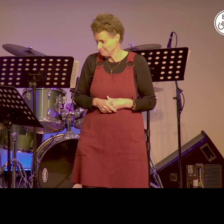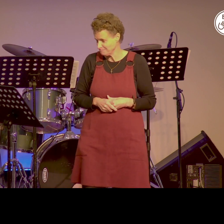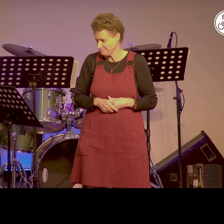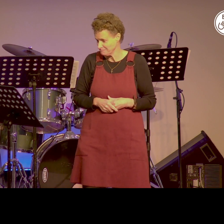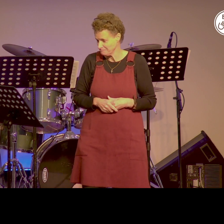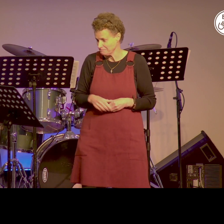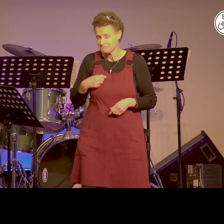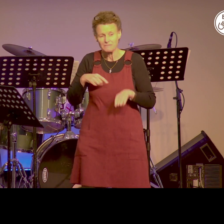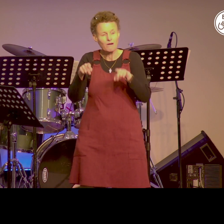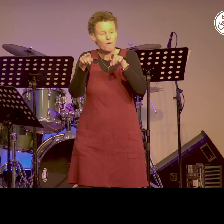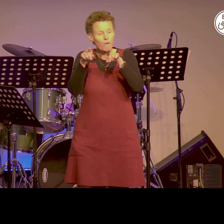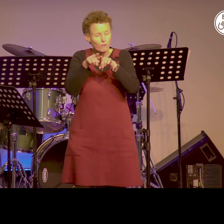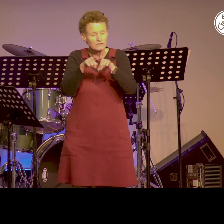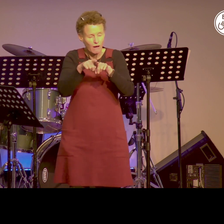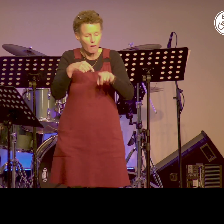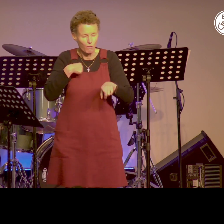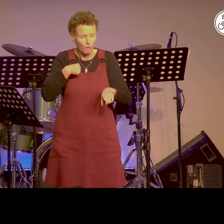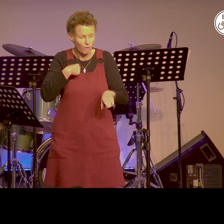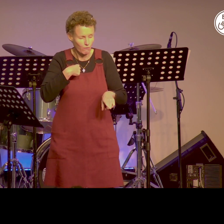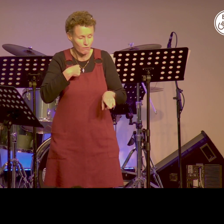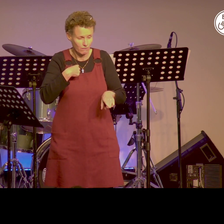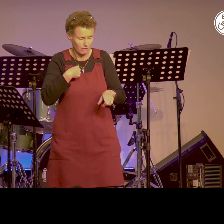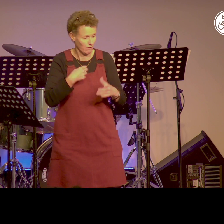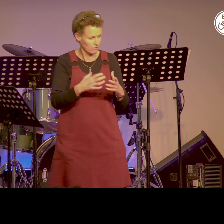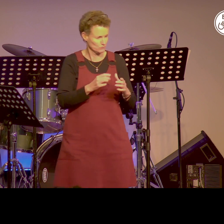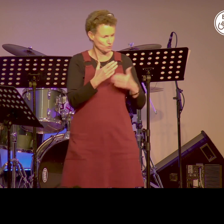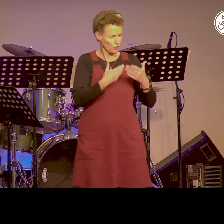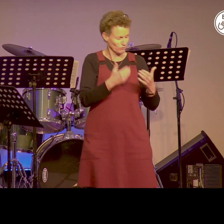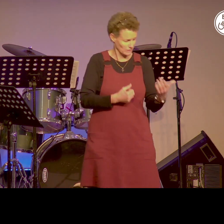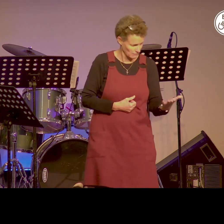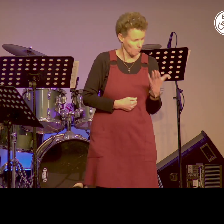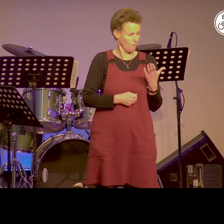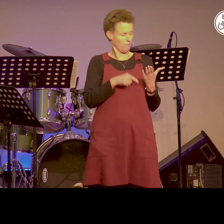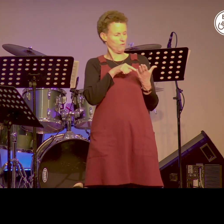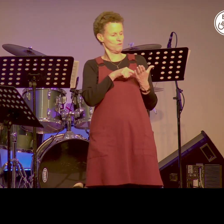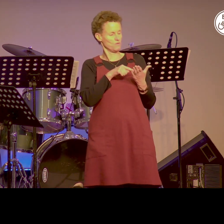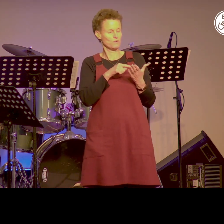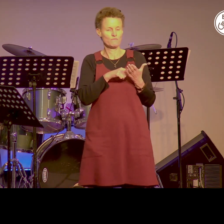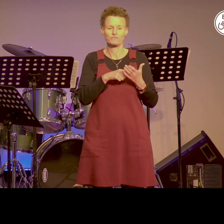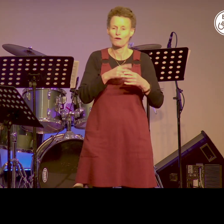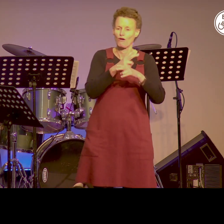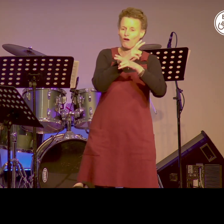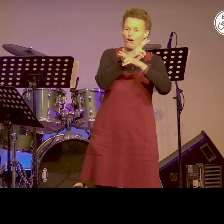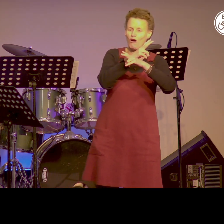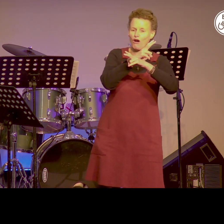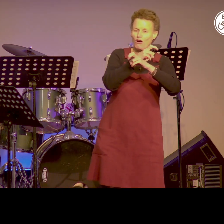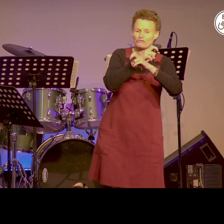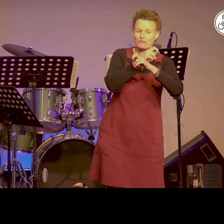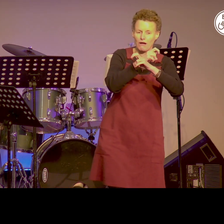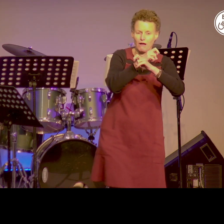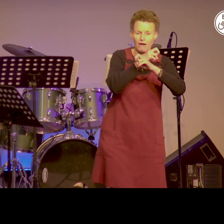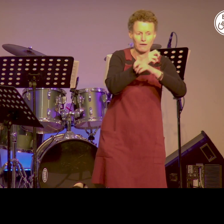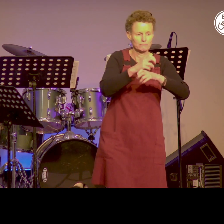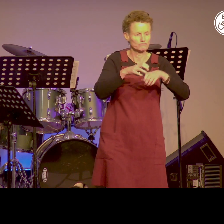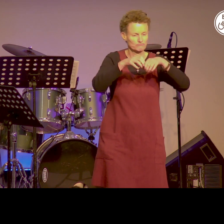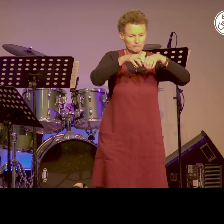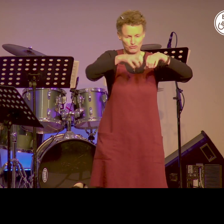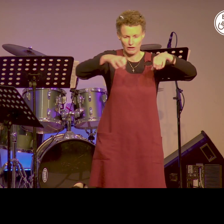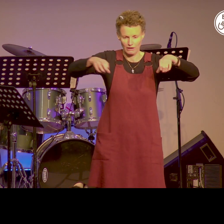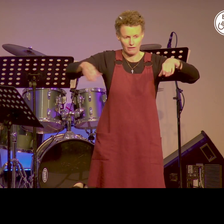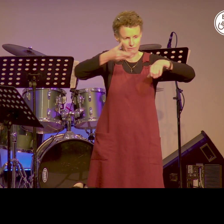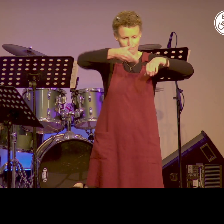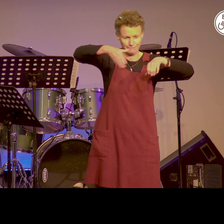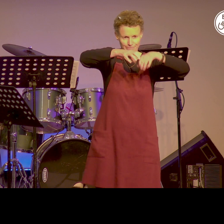depending on the situation, of course. Now, I also saw a story about an